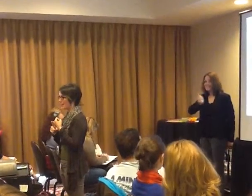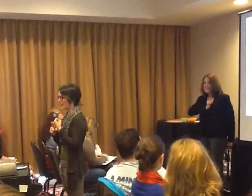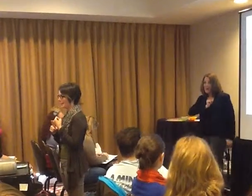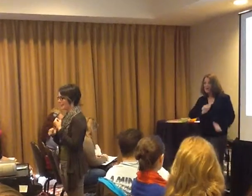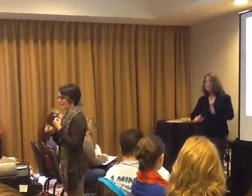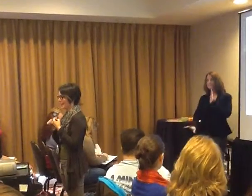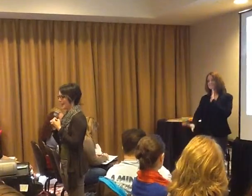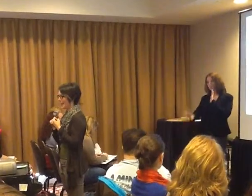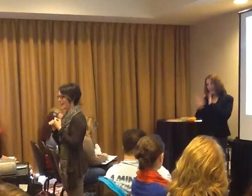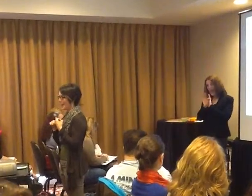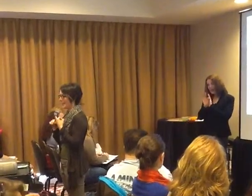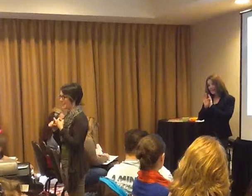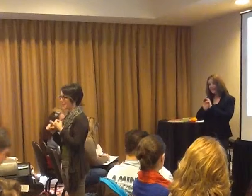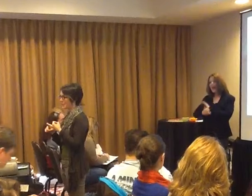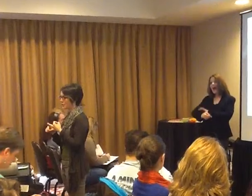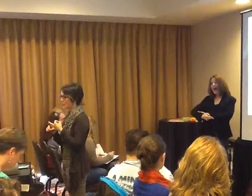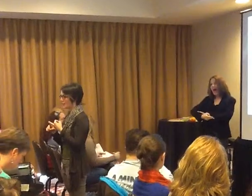Self-selected,